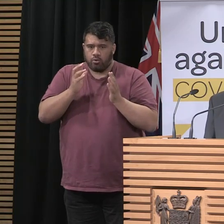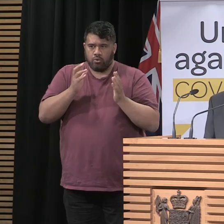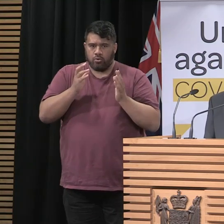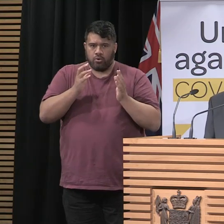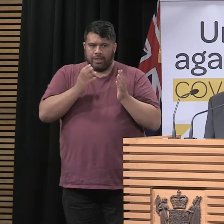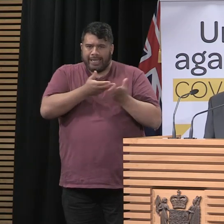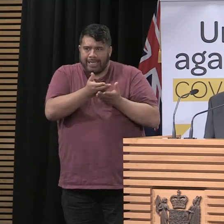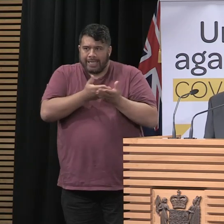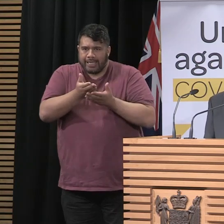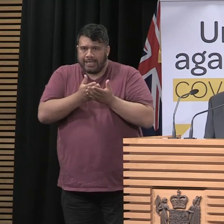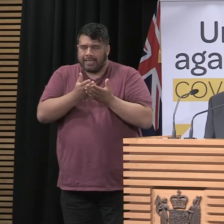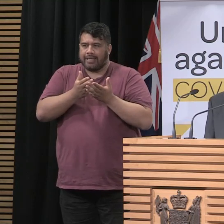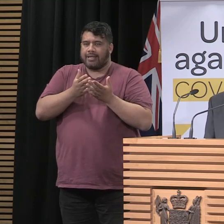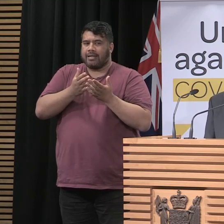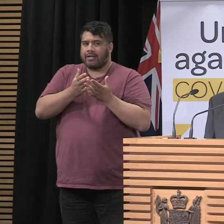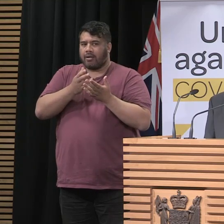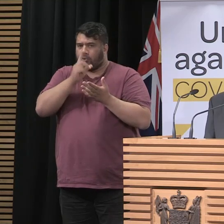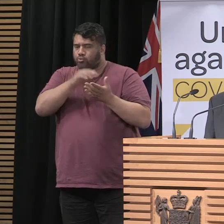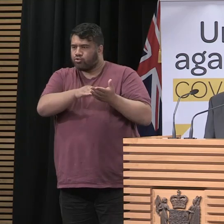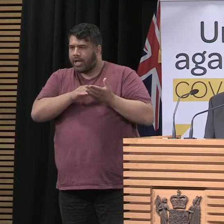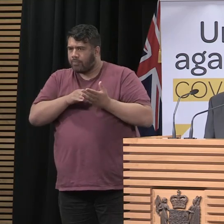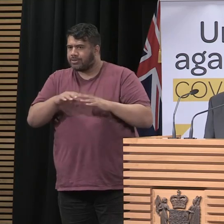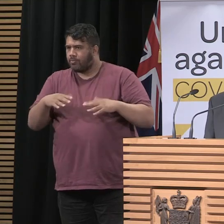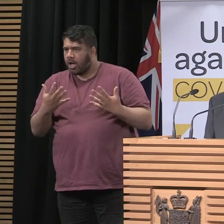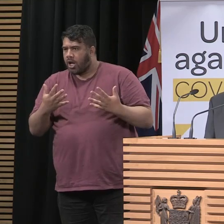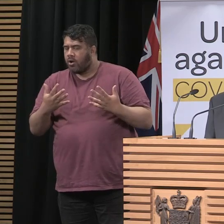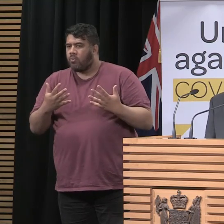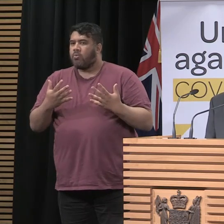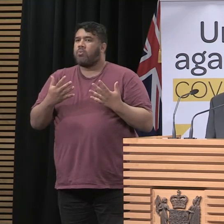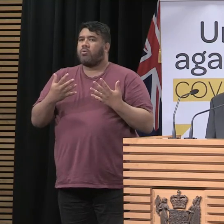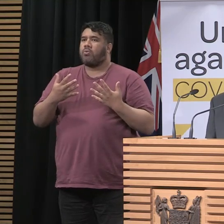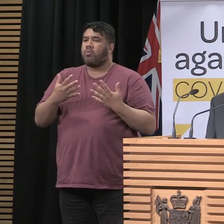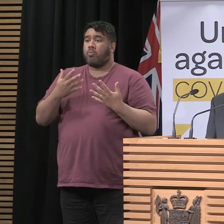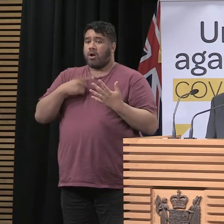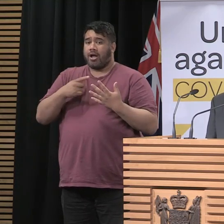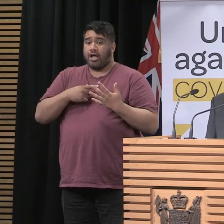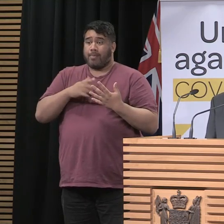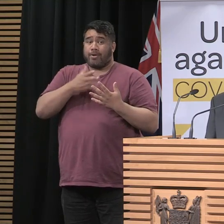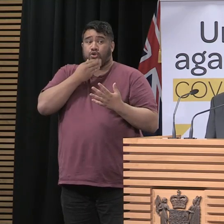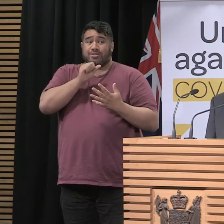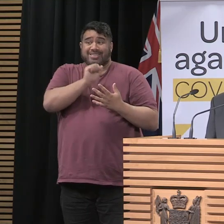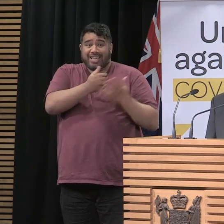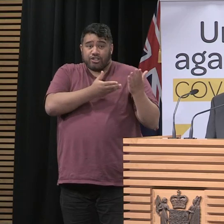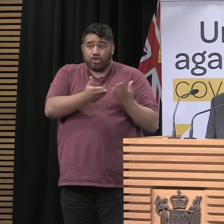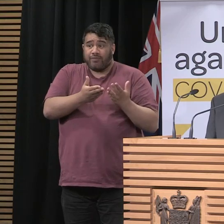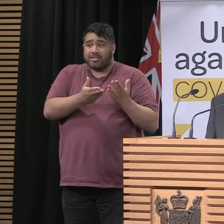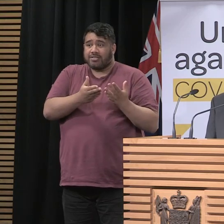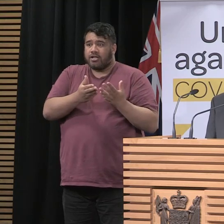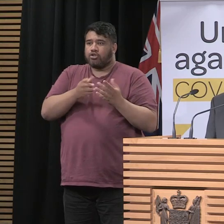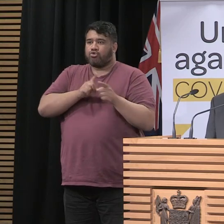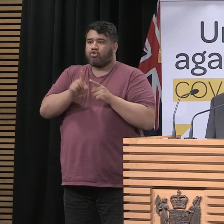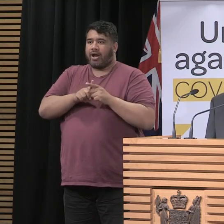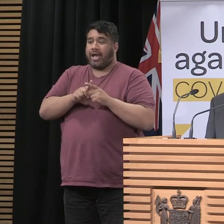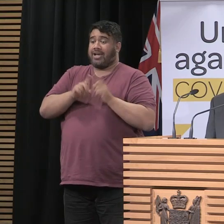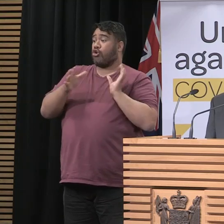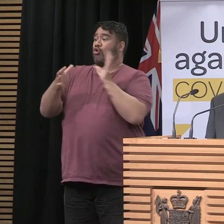course, go ubiquitous, and we're working with them early days on how we can use those services to beam into kids' houses too. What's